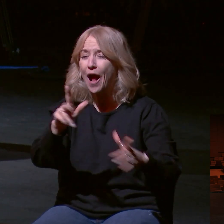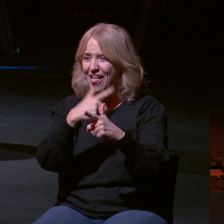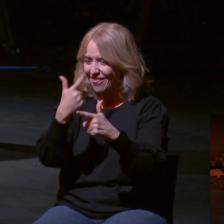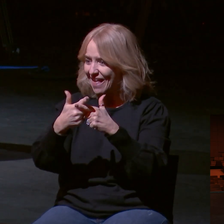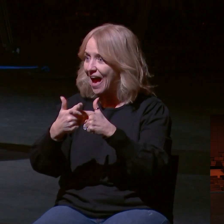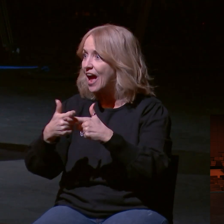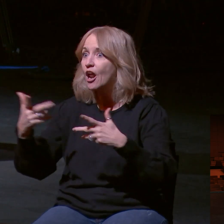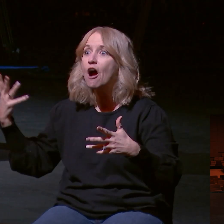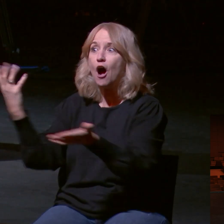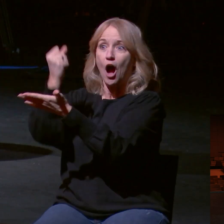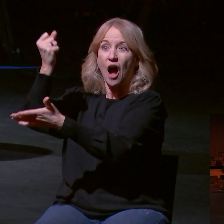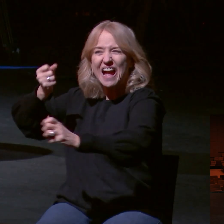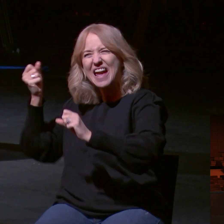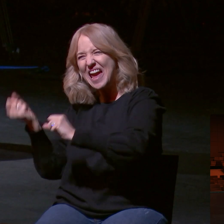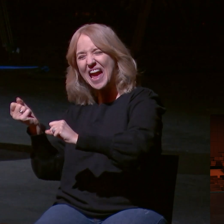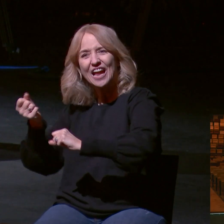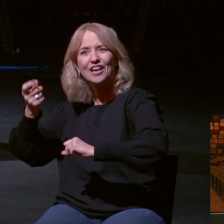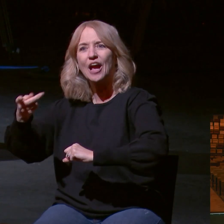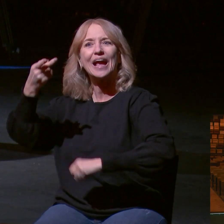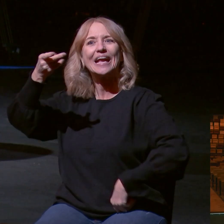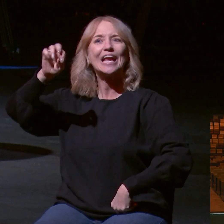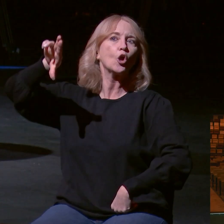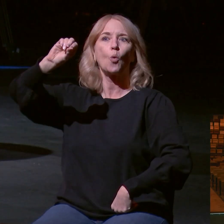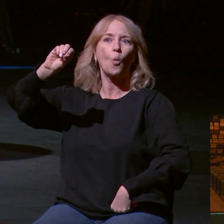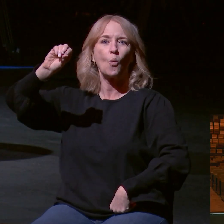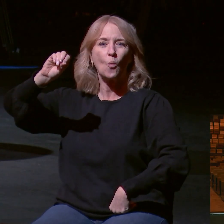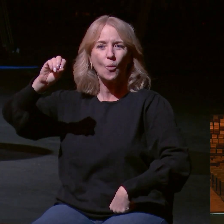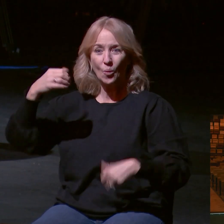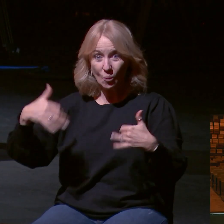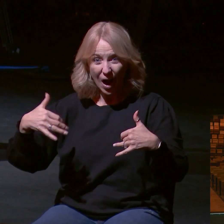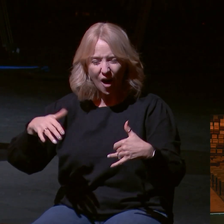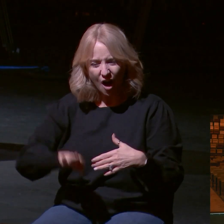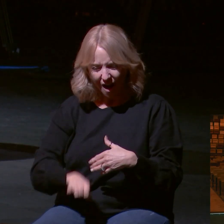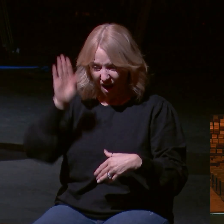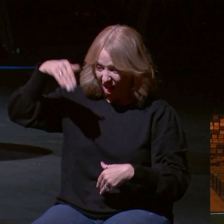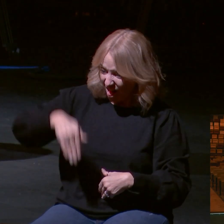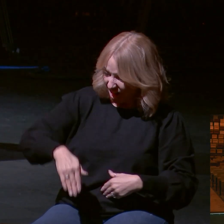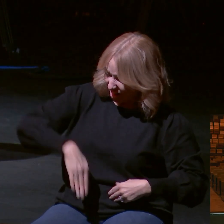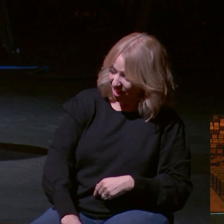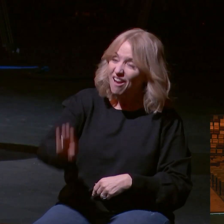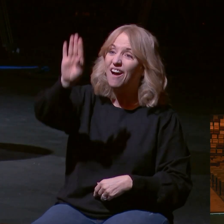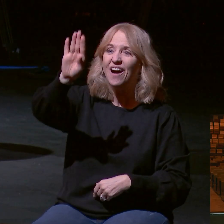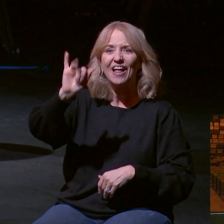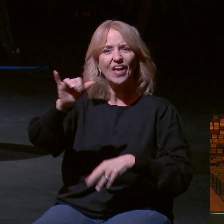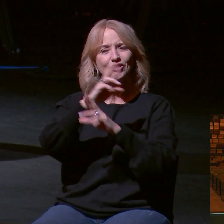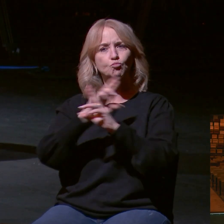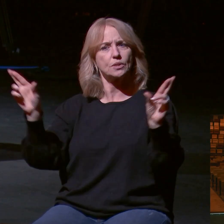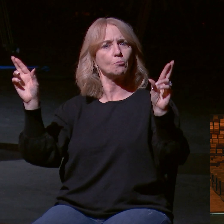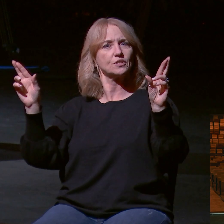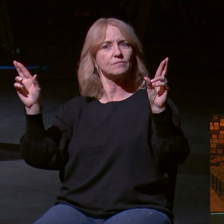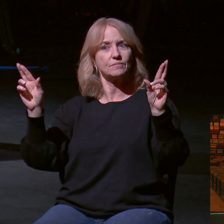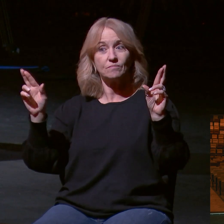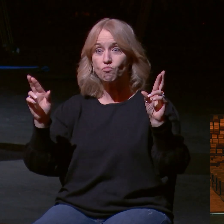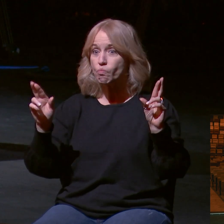baseball high of being the team hero. David Freese was redeemed from a past mistake. In fact, no one remembers that dropped